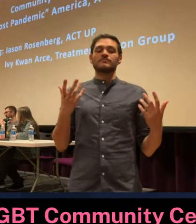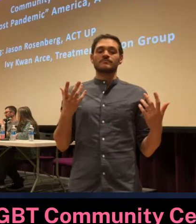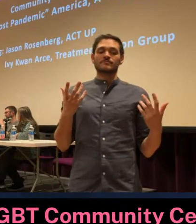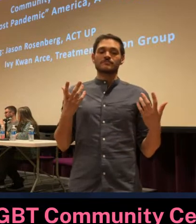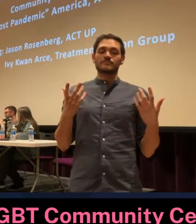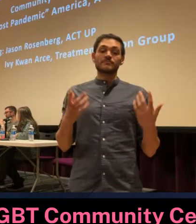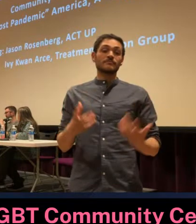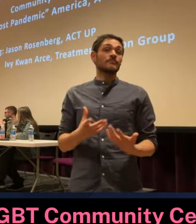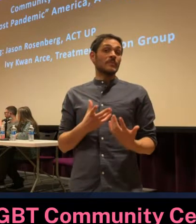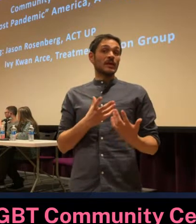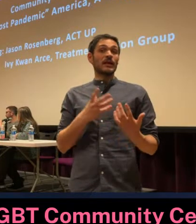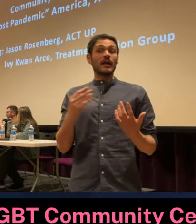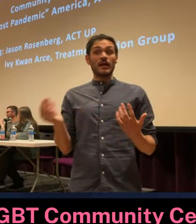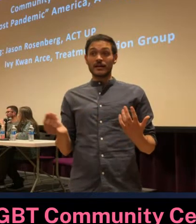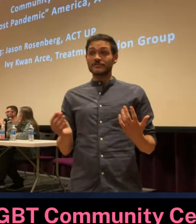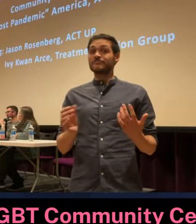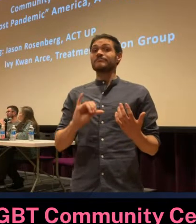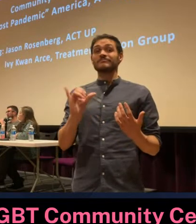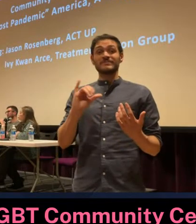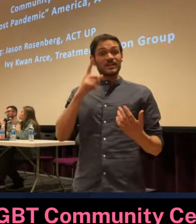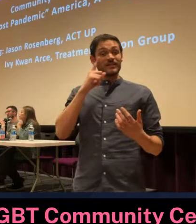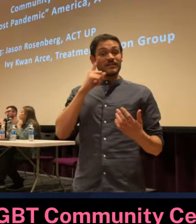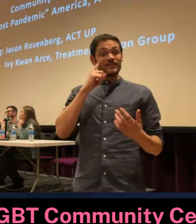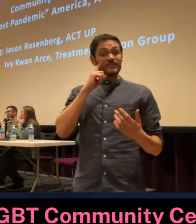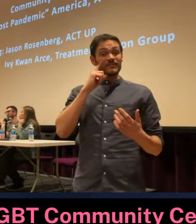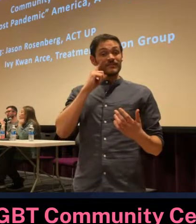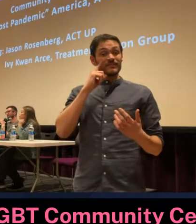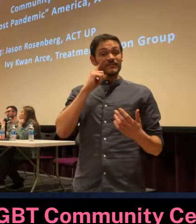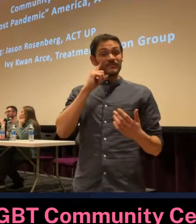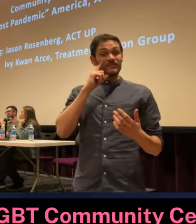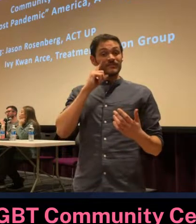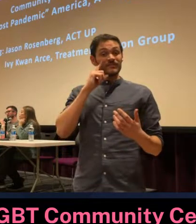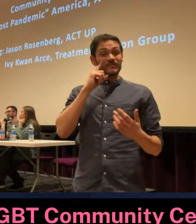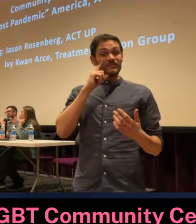at bars and our peer bars.